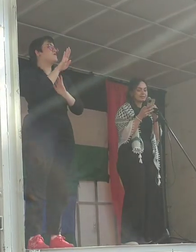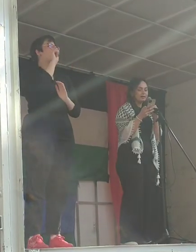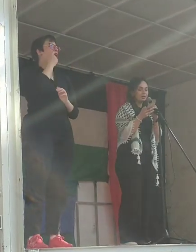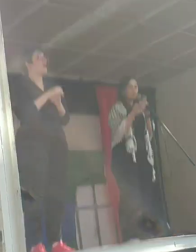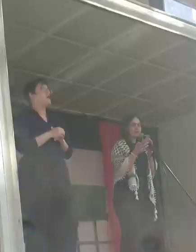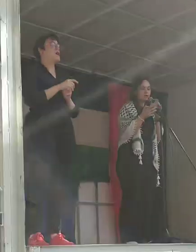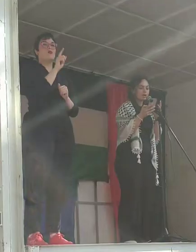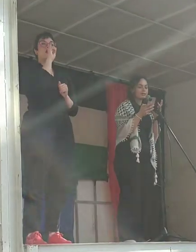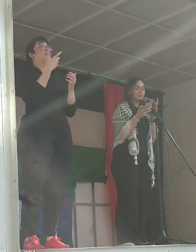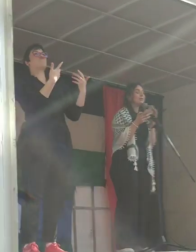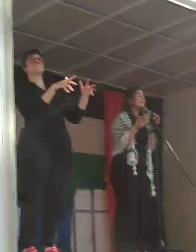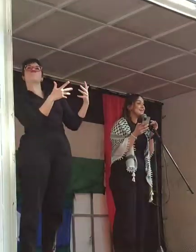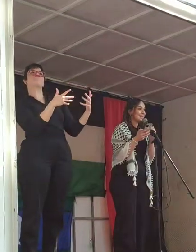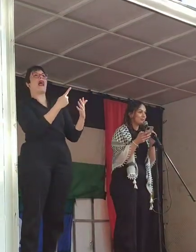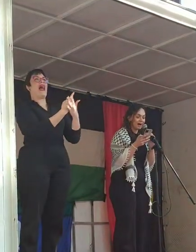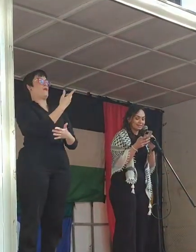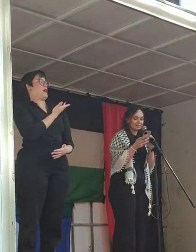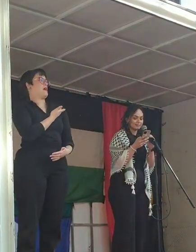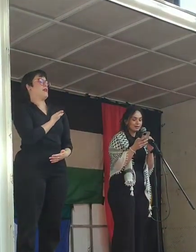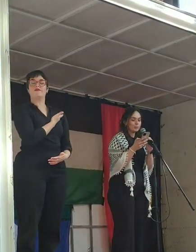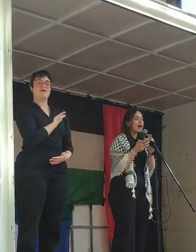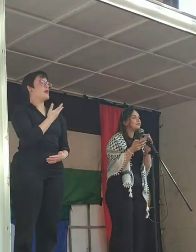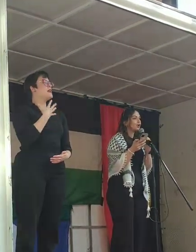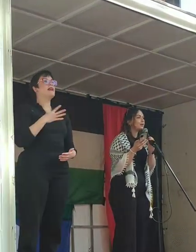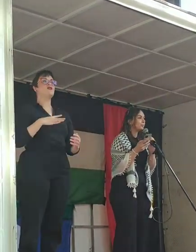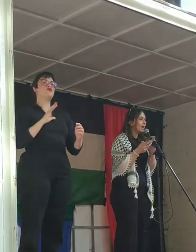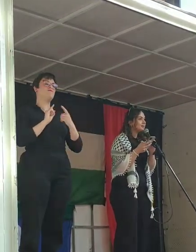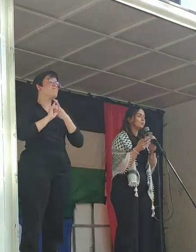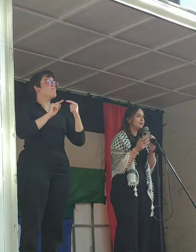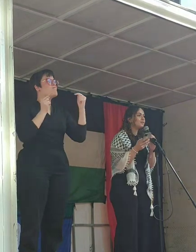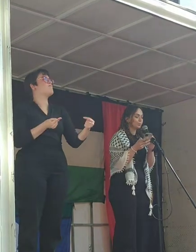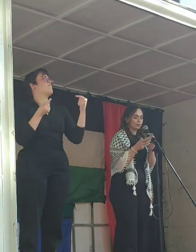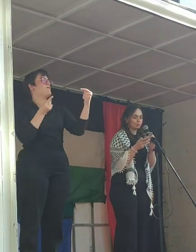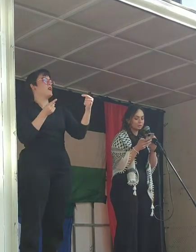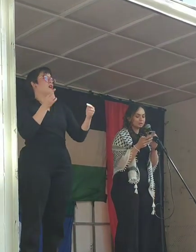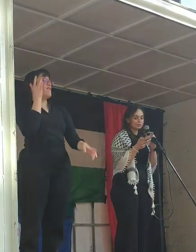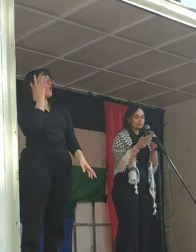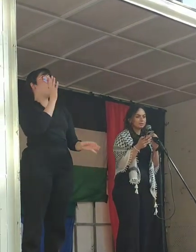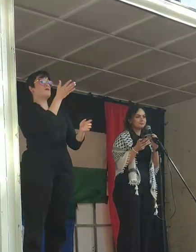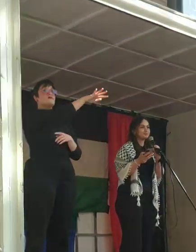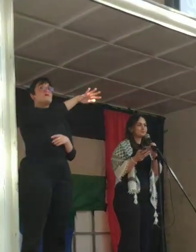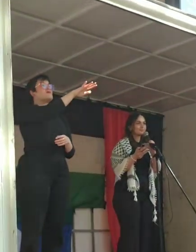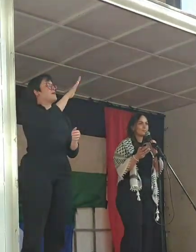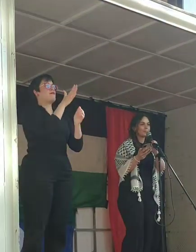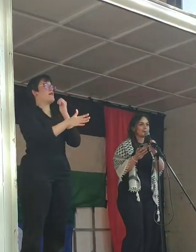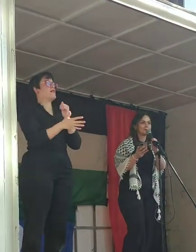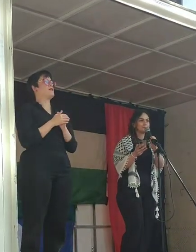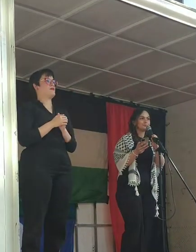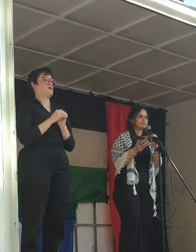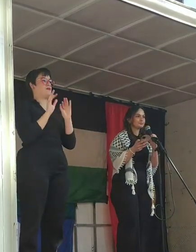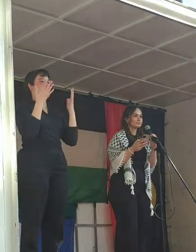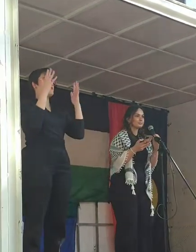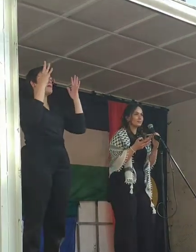to the people of Gaza. We need to keep fighting. We haven't forgotten our blood and we never will.